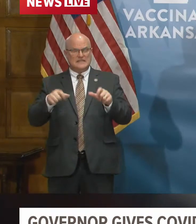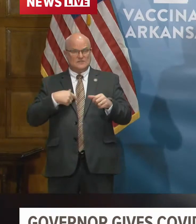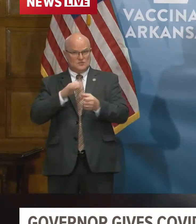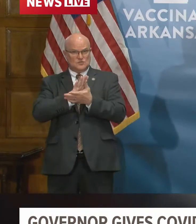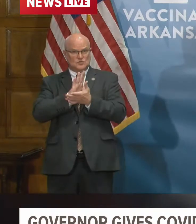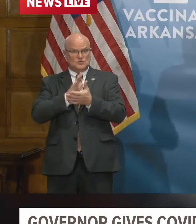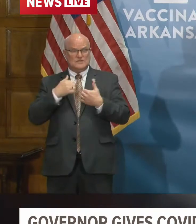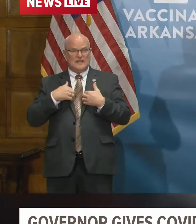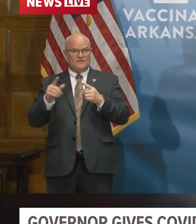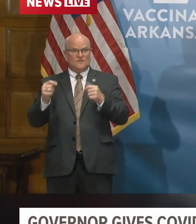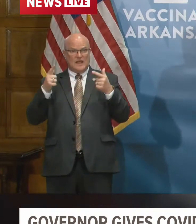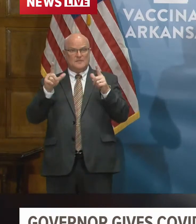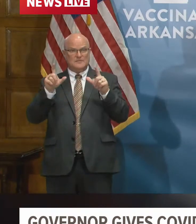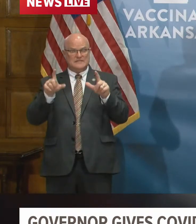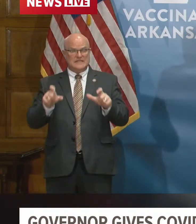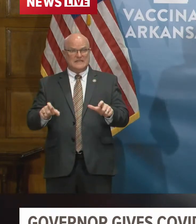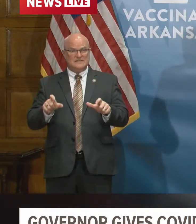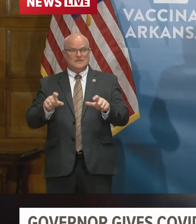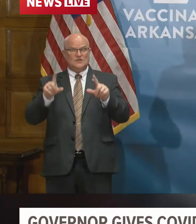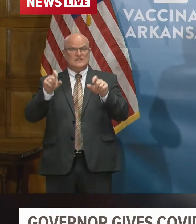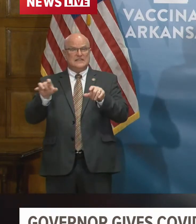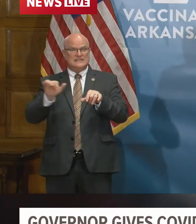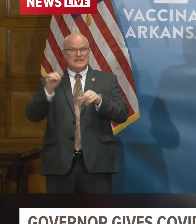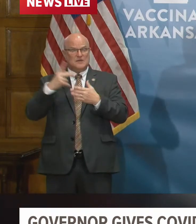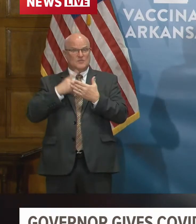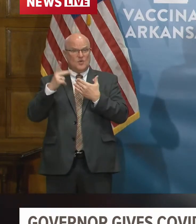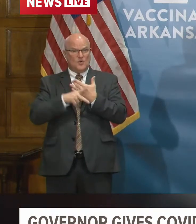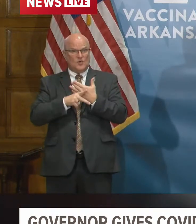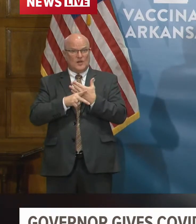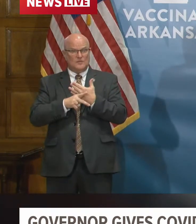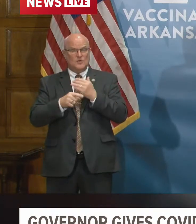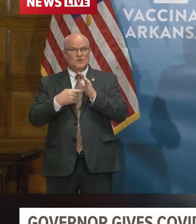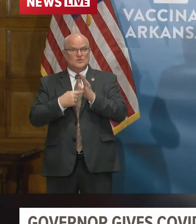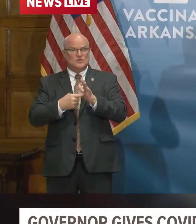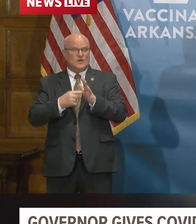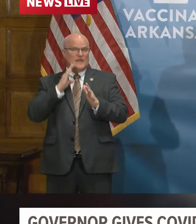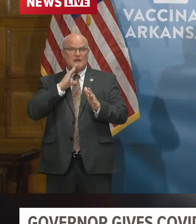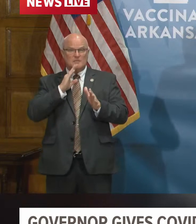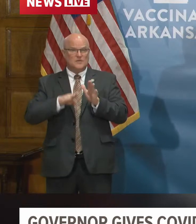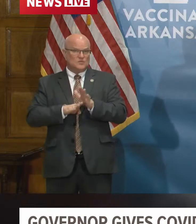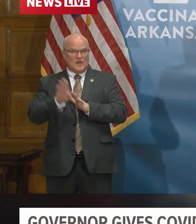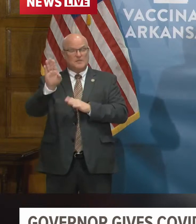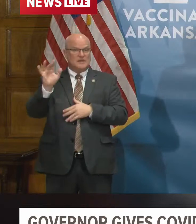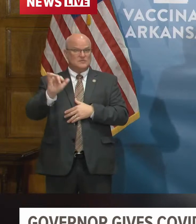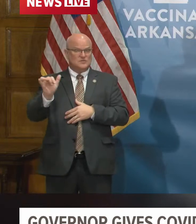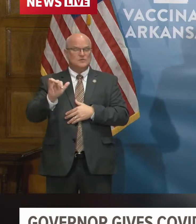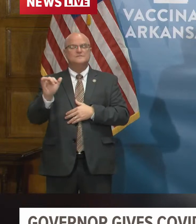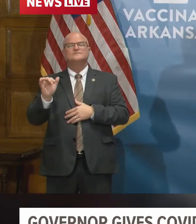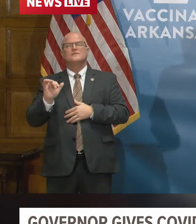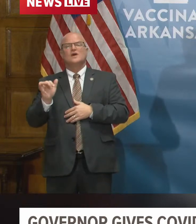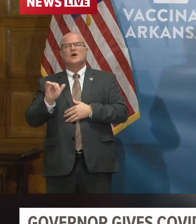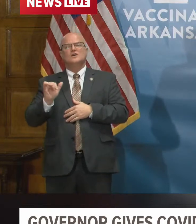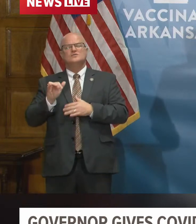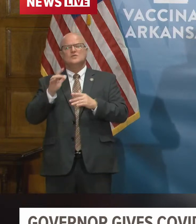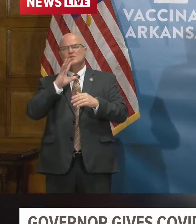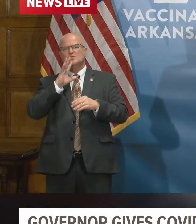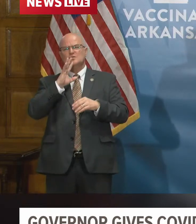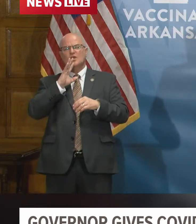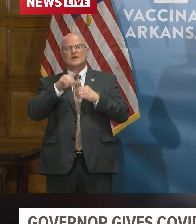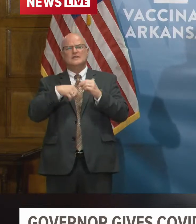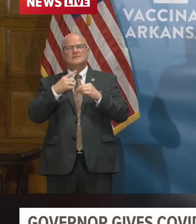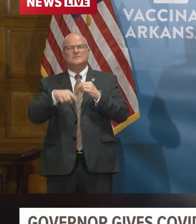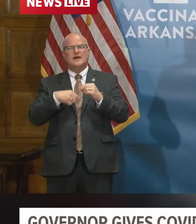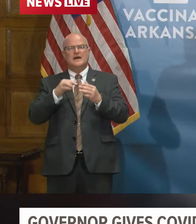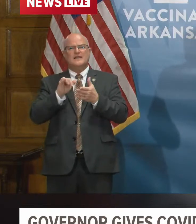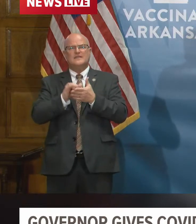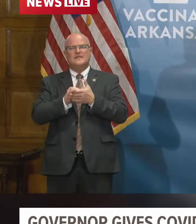supply of those rapid tests for our Test to Stay program? We're assuming that that's going to be ramping up. Then also, can you update